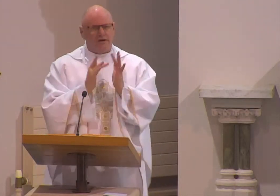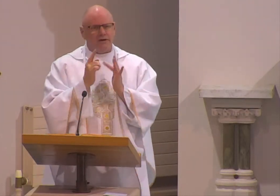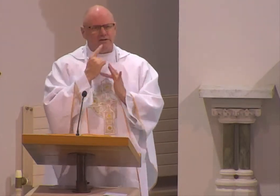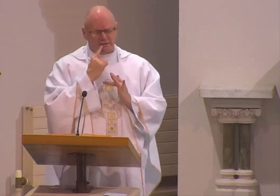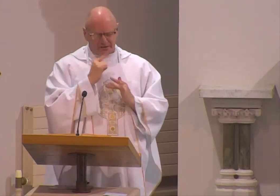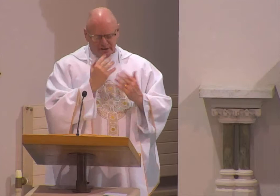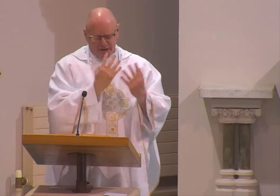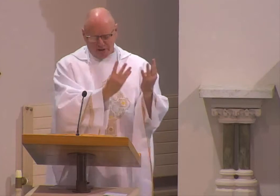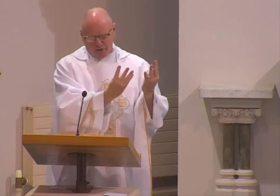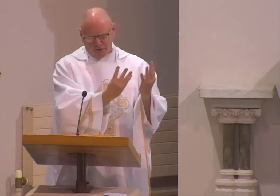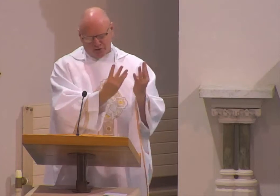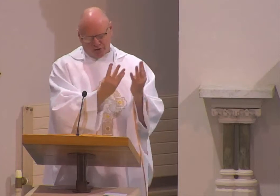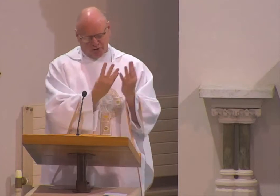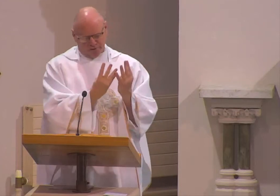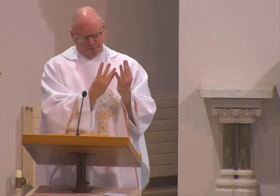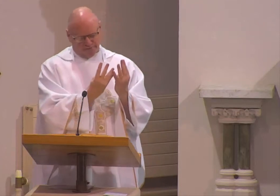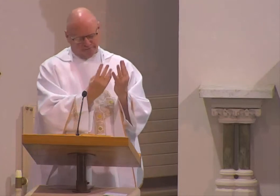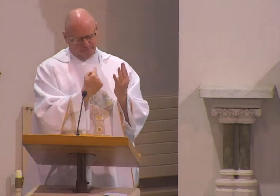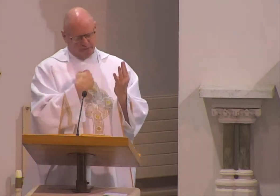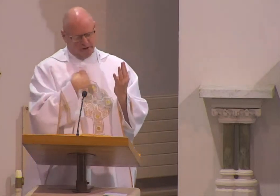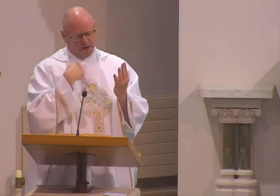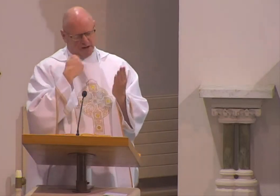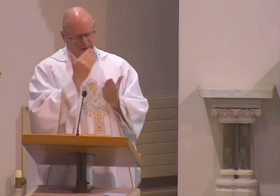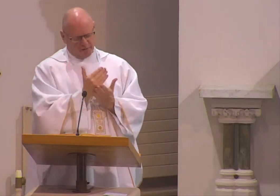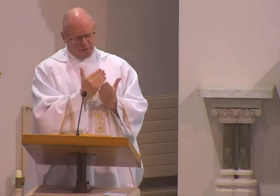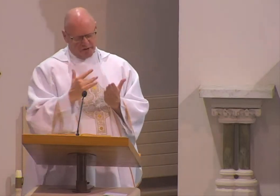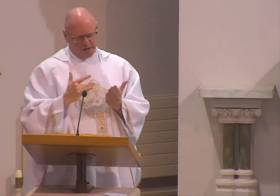Jesus said to the crowds, I am the bread of life.